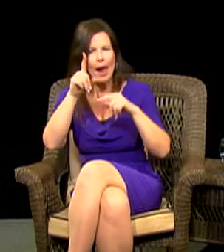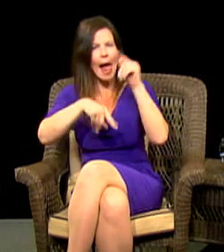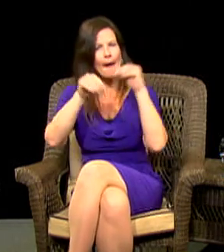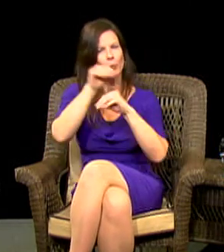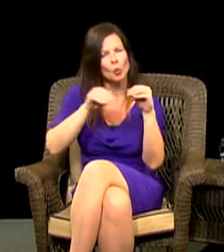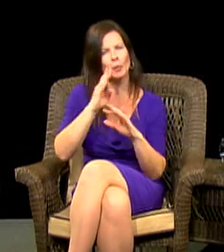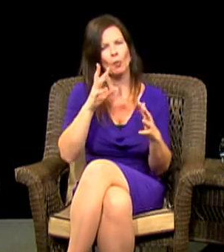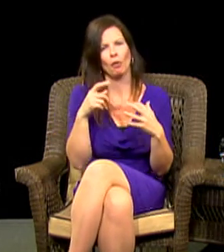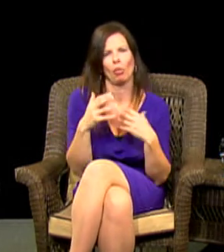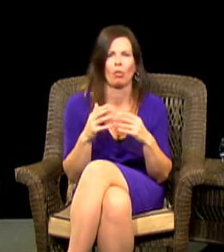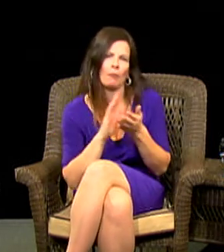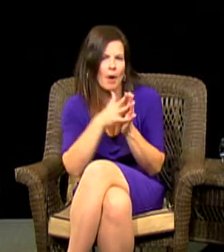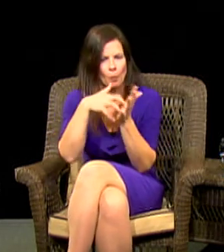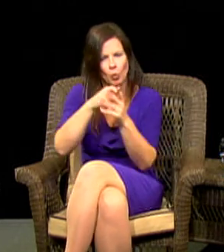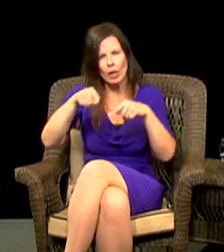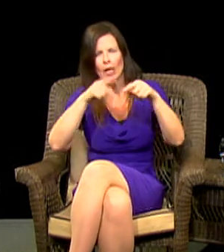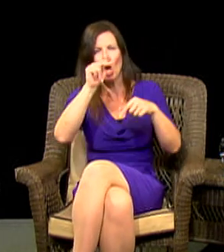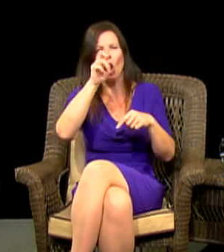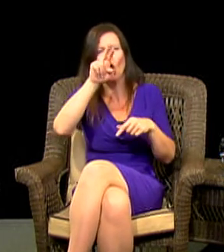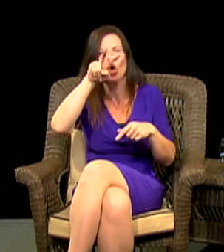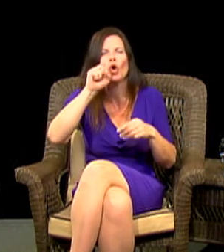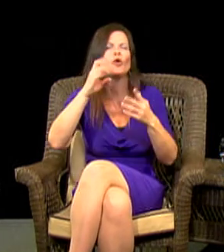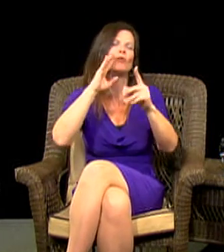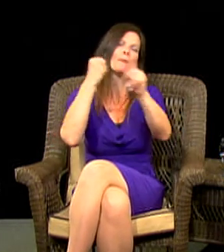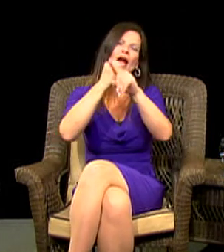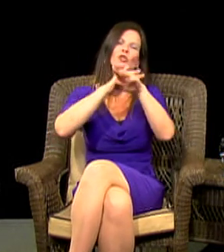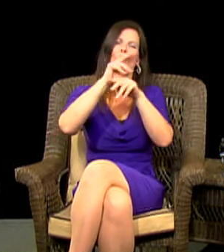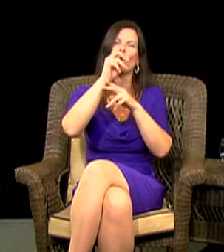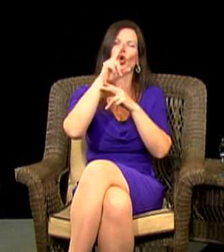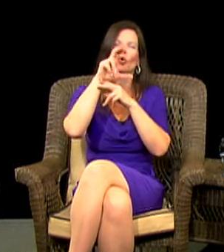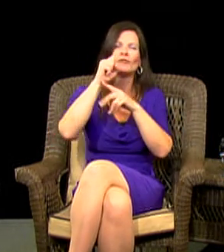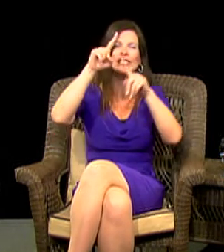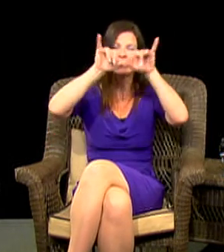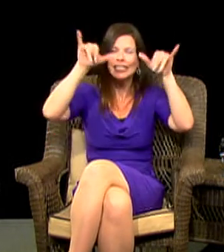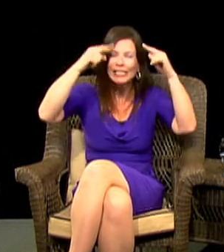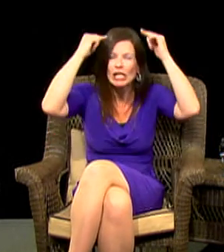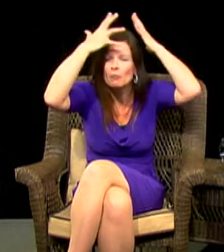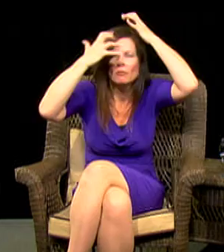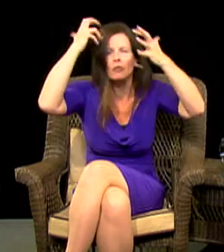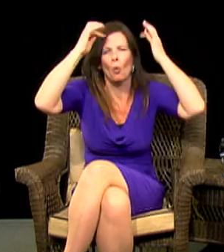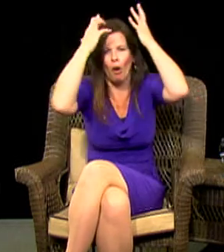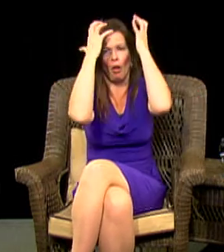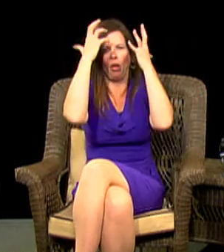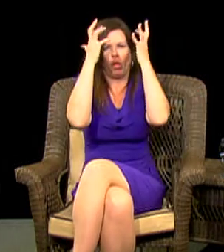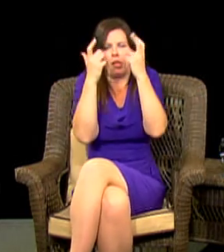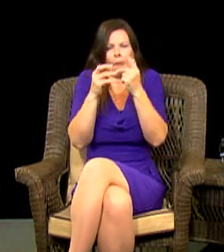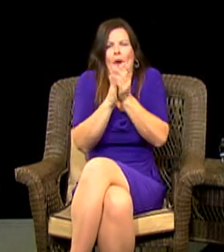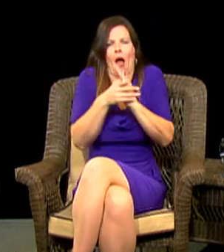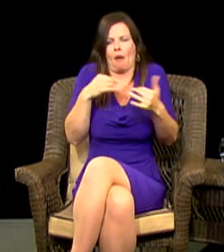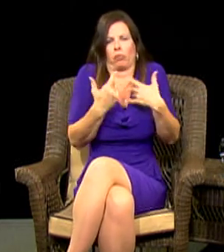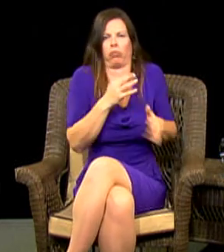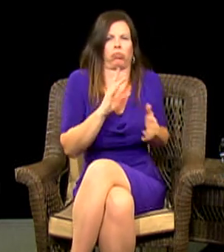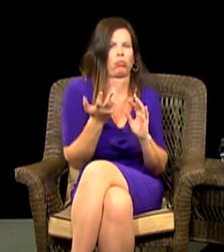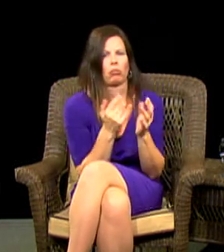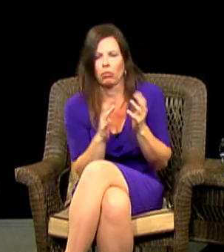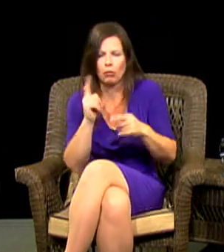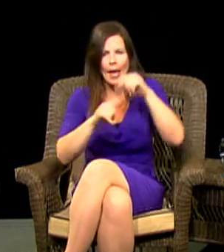food. And it makes you very ill, very weak. It can cause nerve damage. It can make you